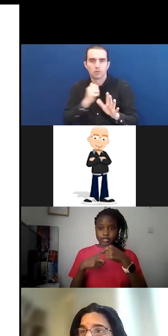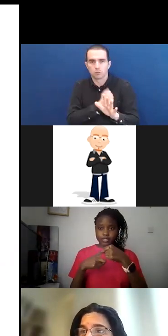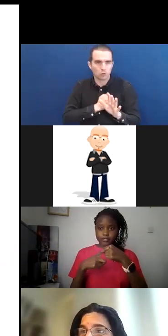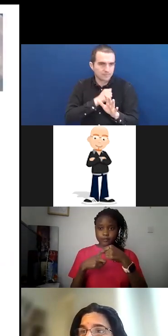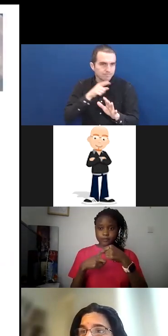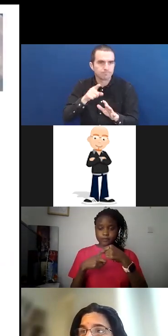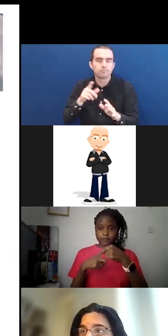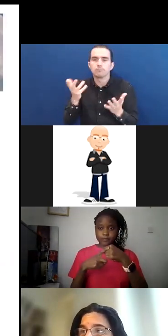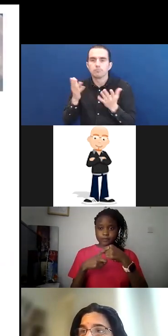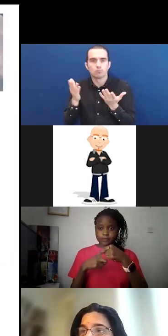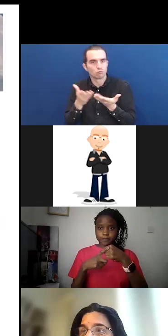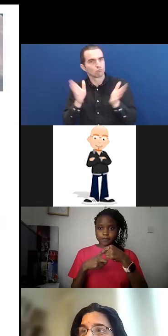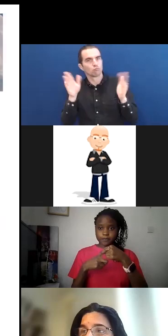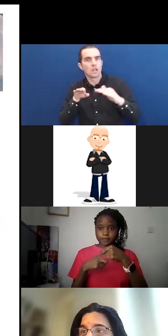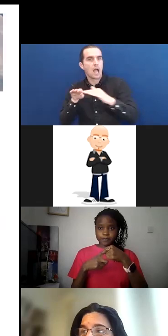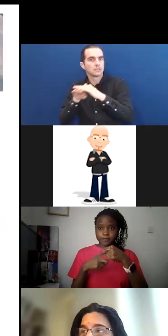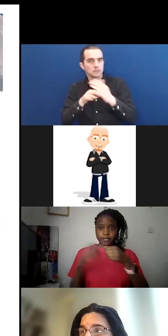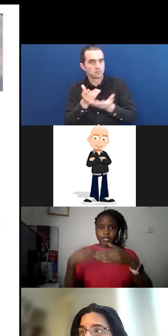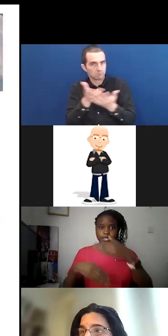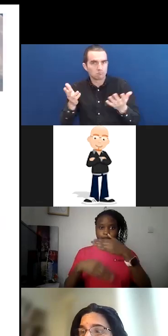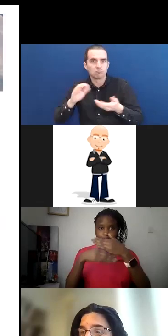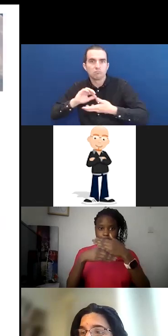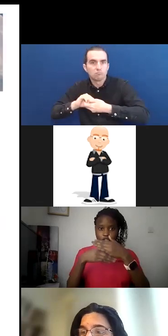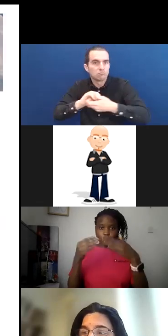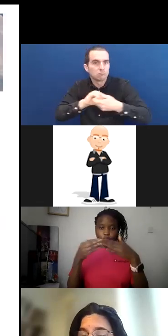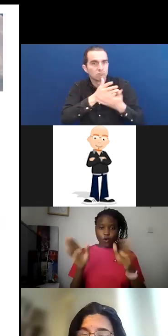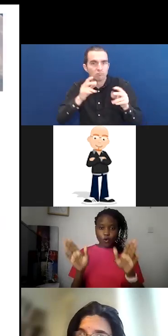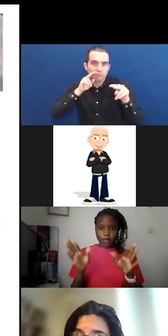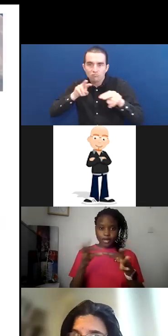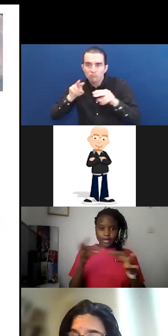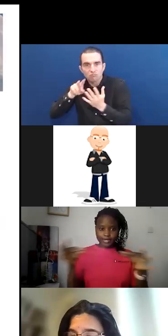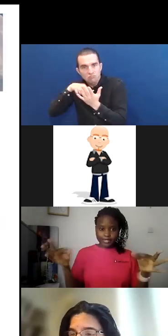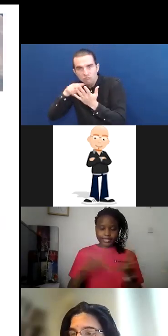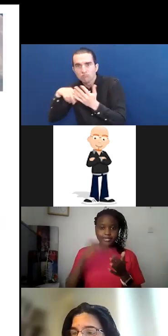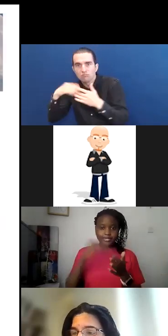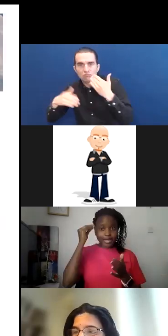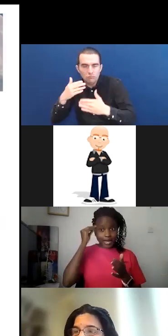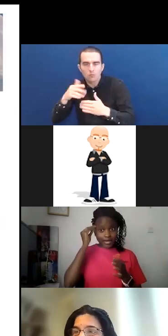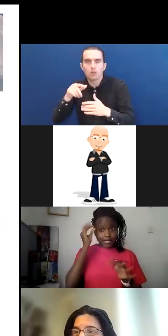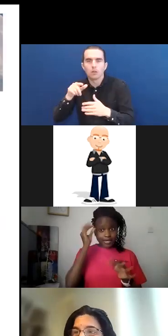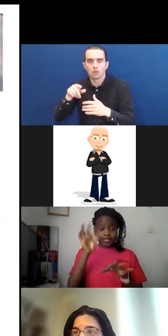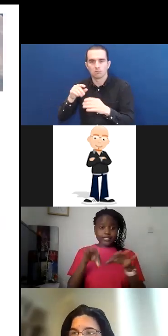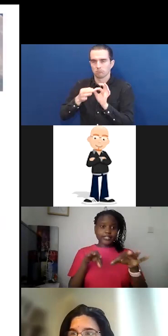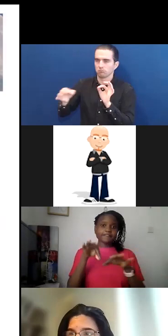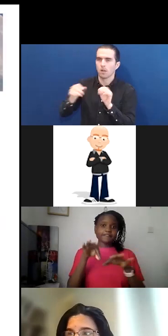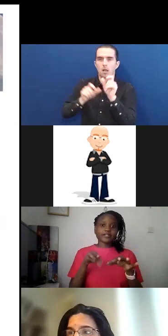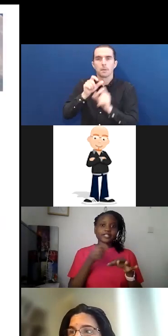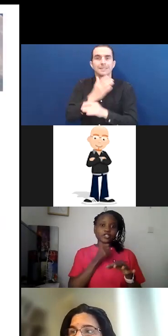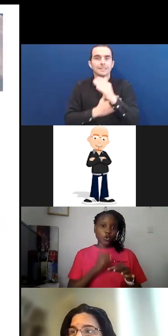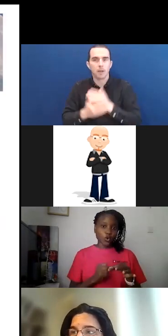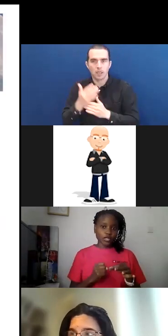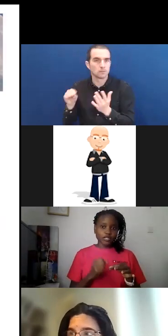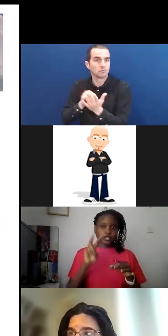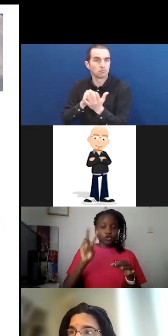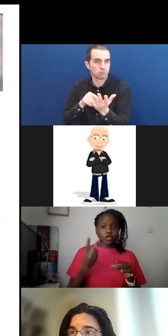And in addition, open and distance learning is defined. This is a little bit old school. It's 2003.